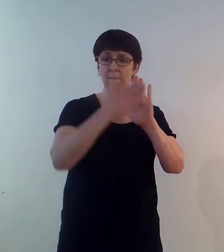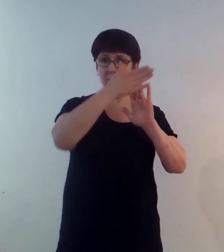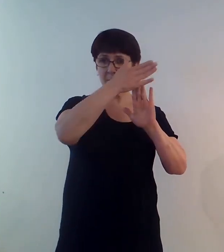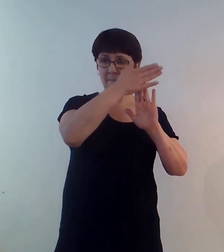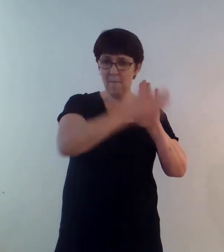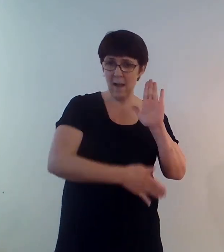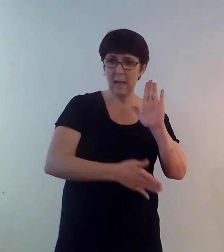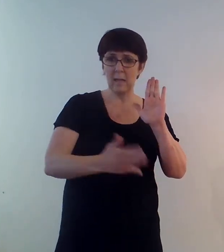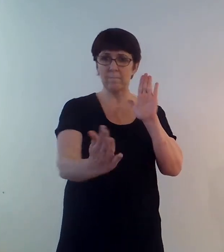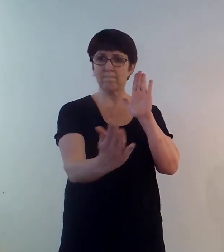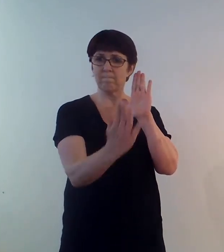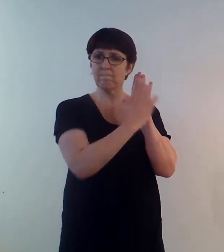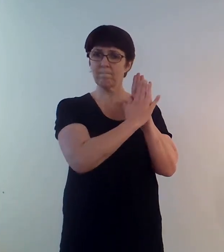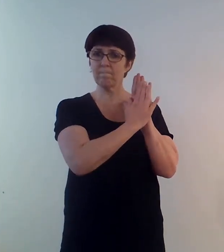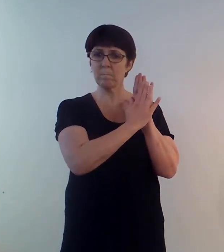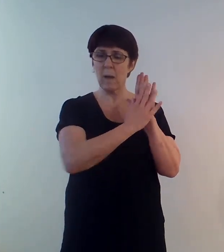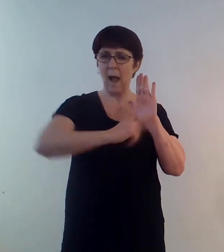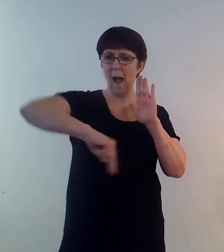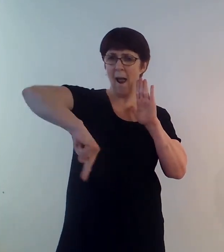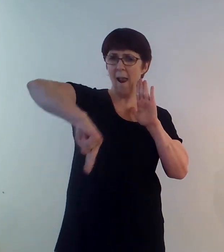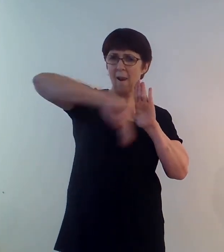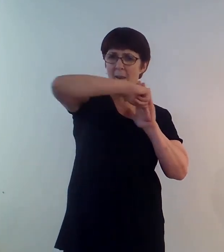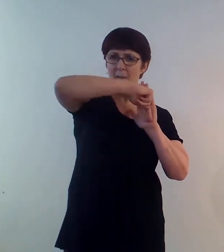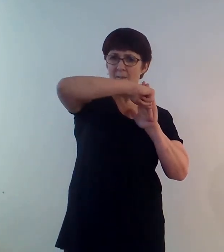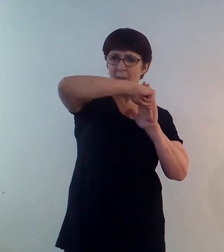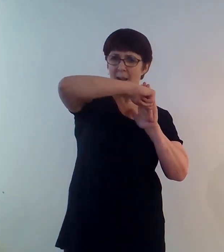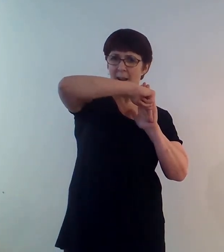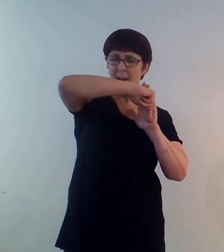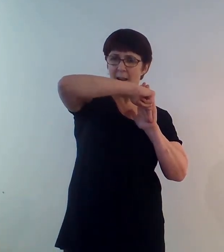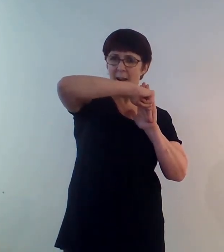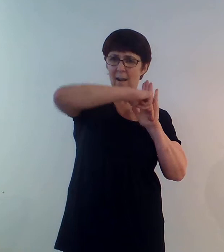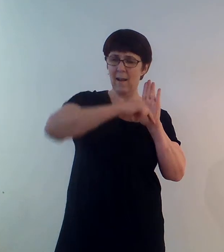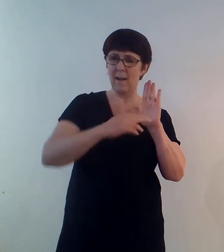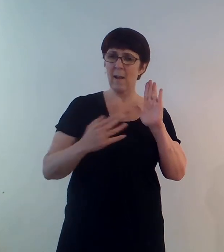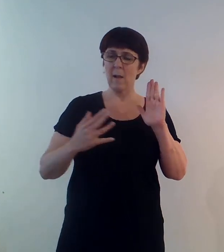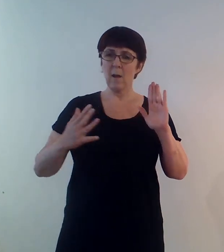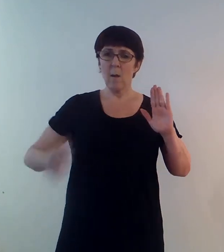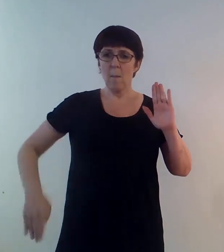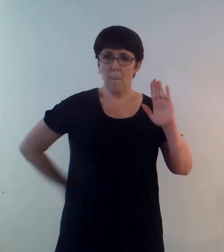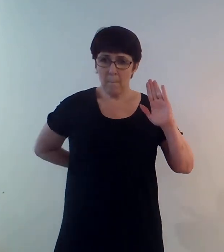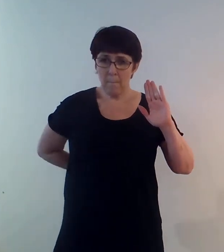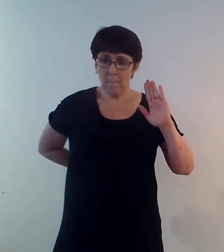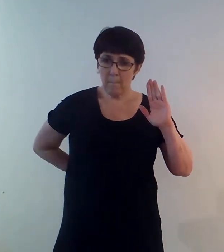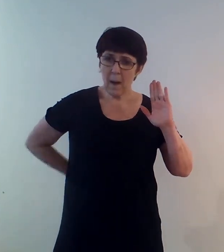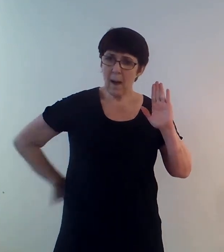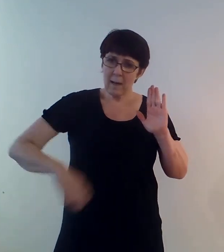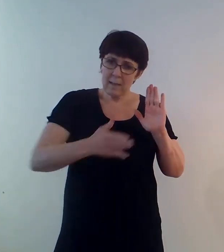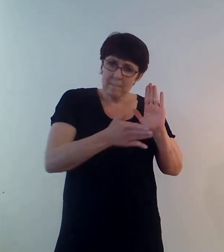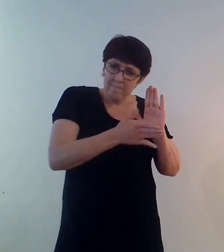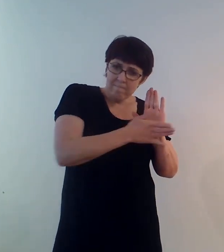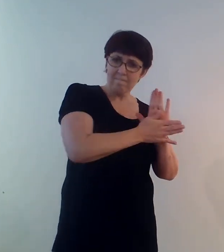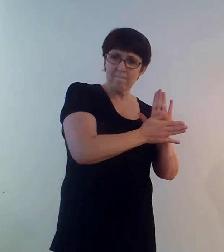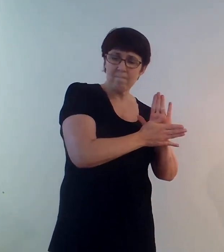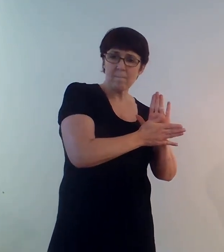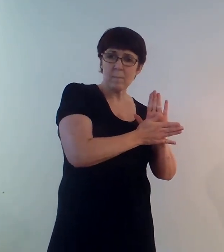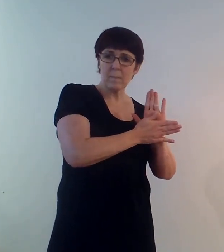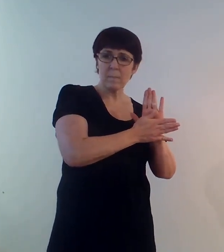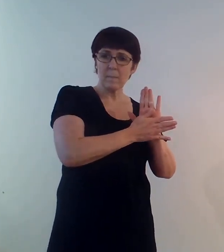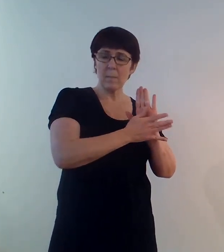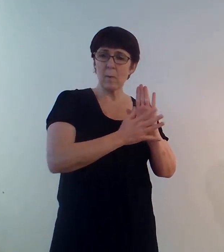It's not just stood against the wall floppy with your back arched out away from the wall. We're trying to get every single bit of our body touching the